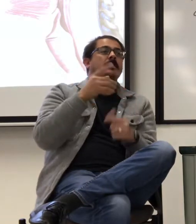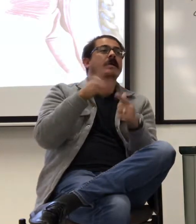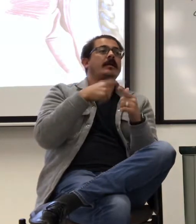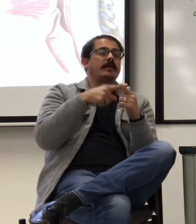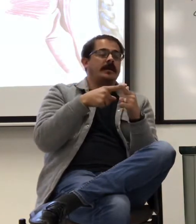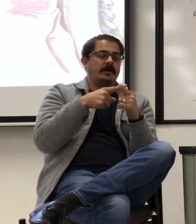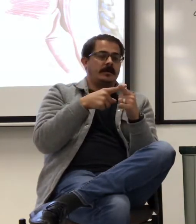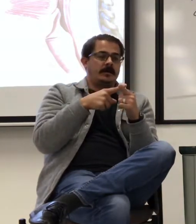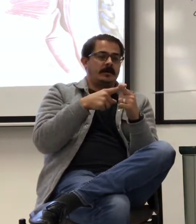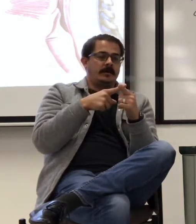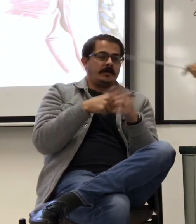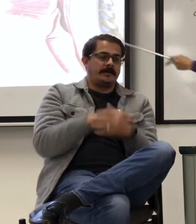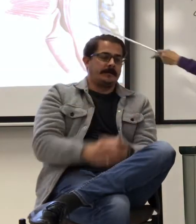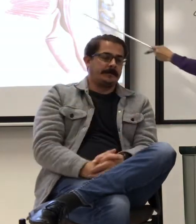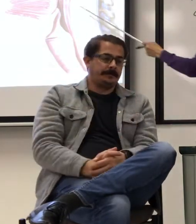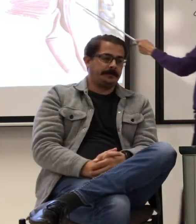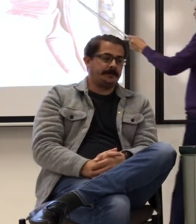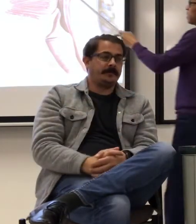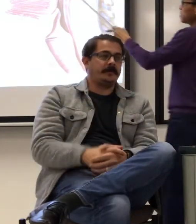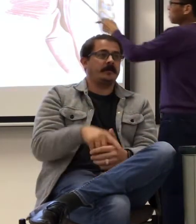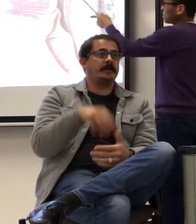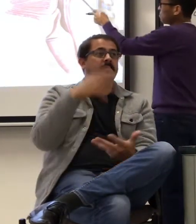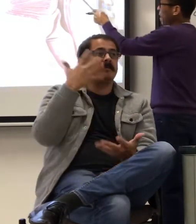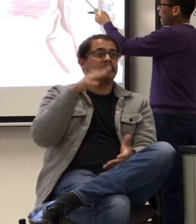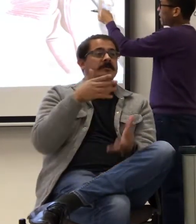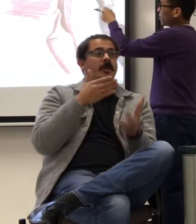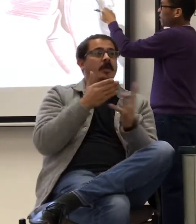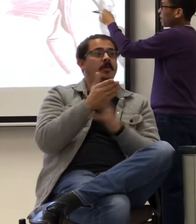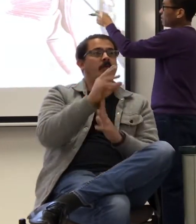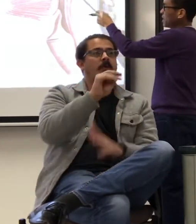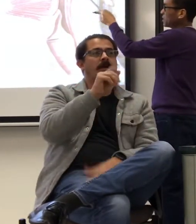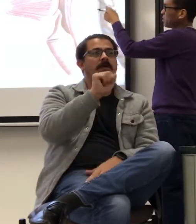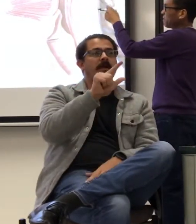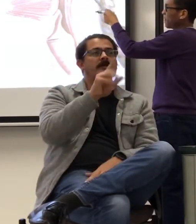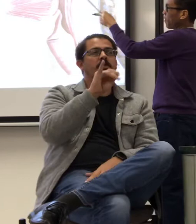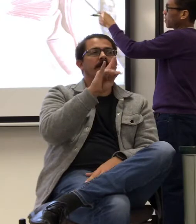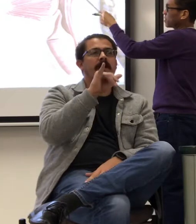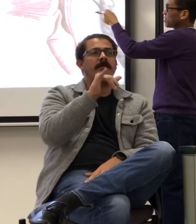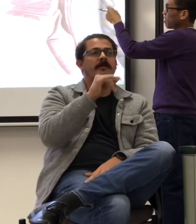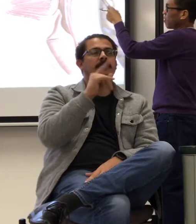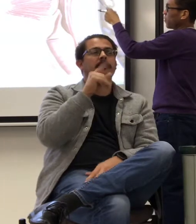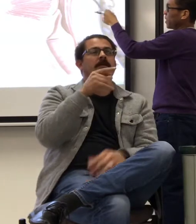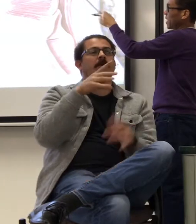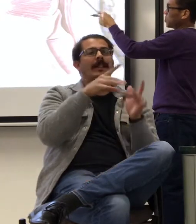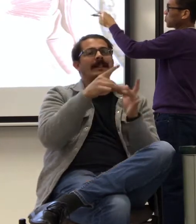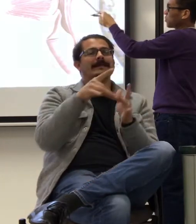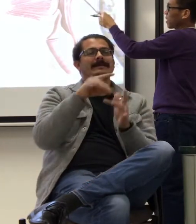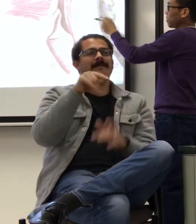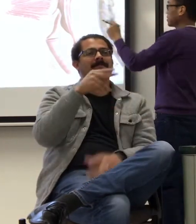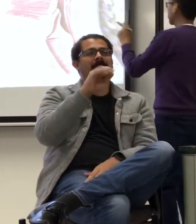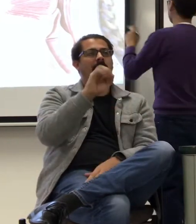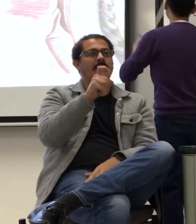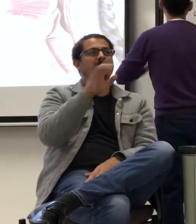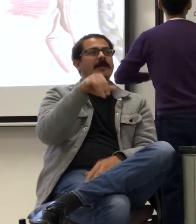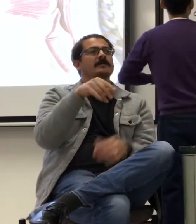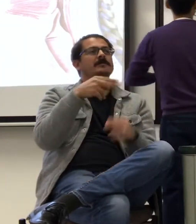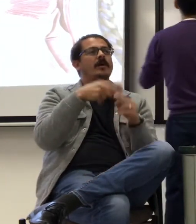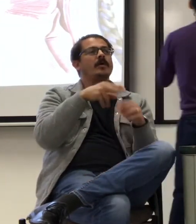the nasal cavities, this back area that leads to the pharynx is called the internal